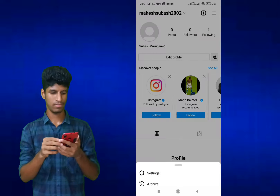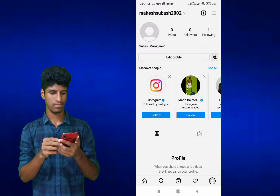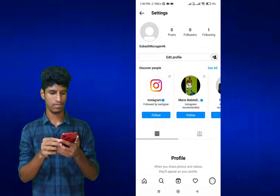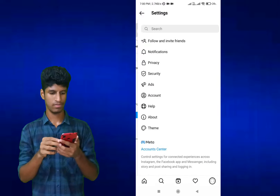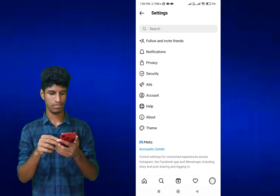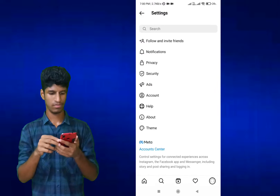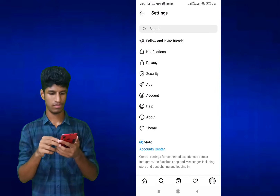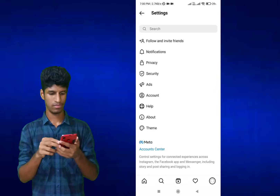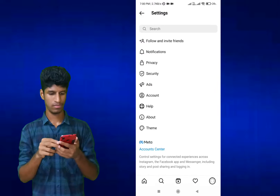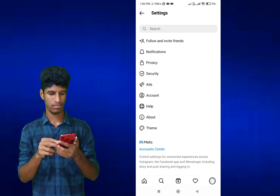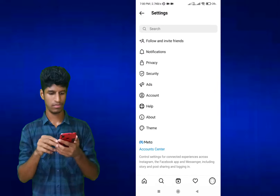done